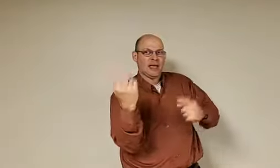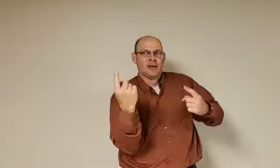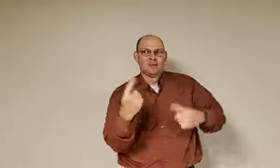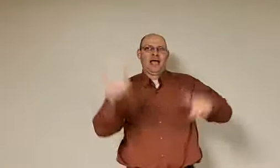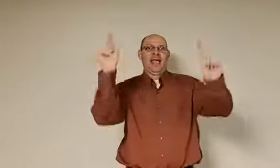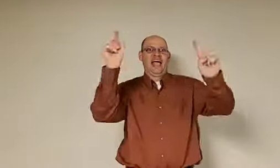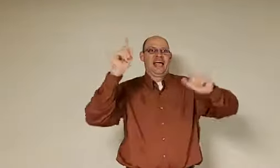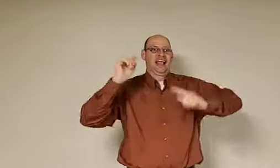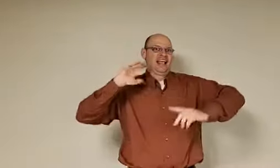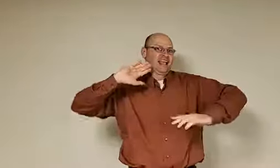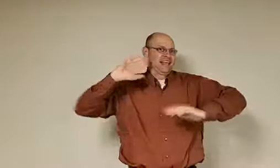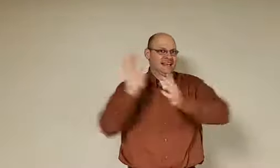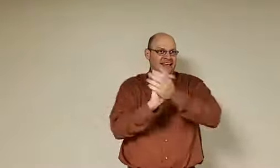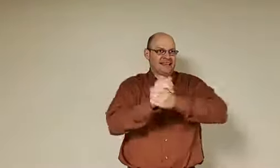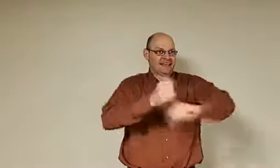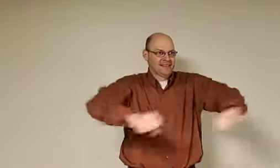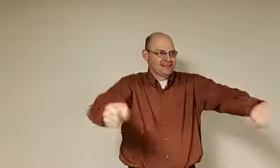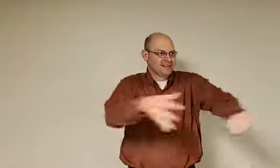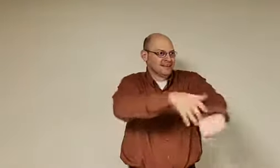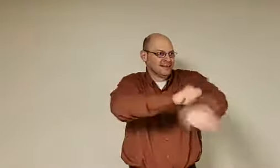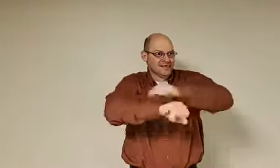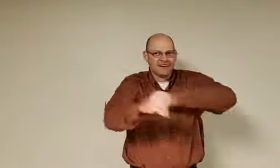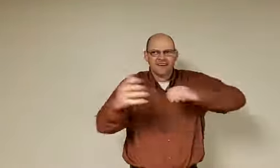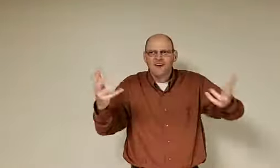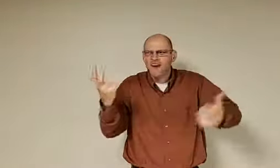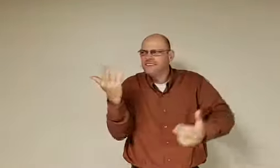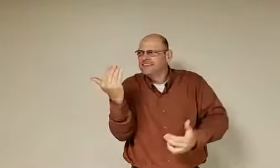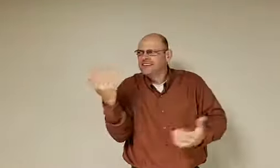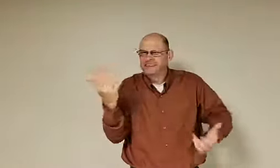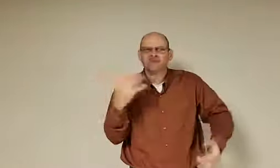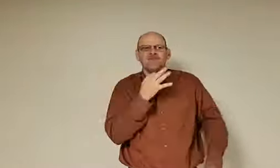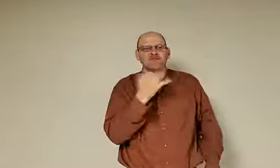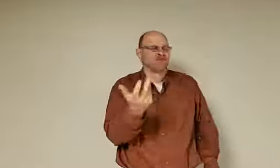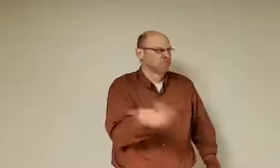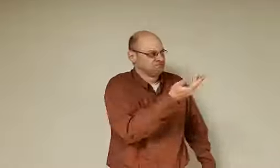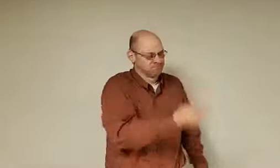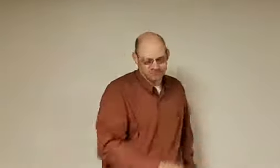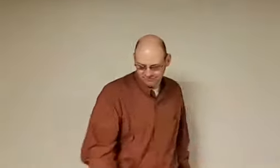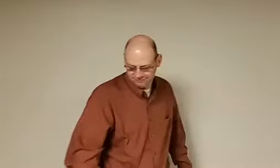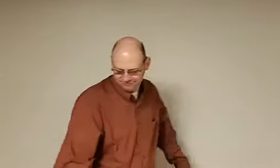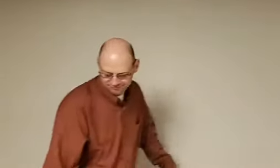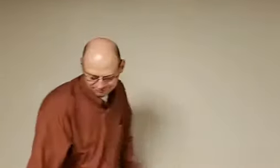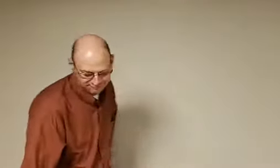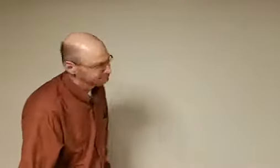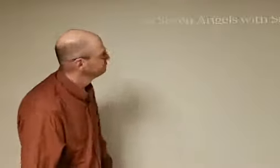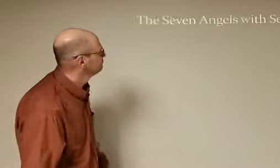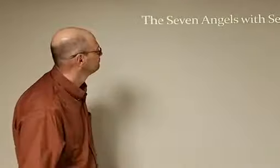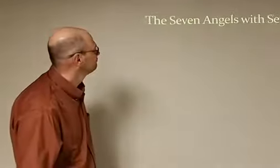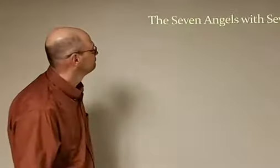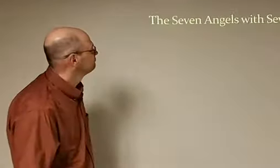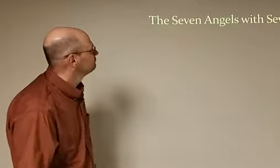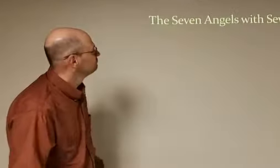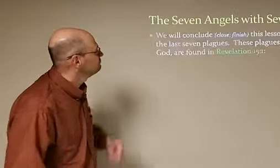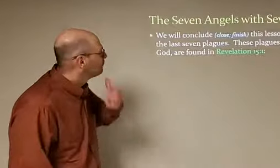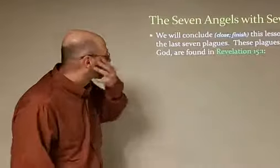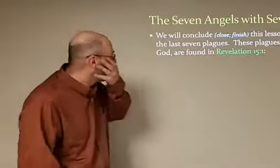15. Finally, we were getting into that tonight. What is 15 about? We'll get into it. Let's look into it